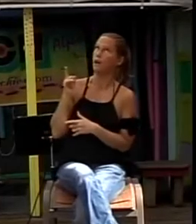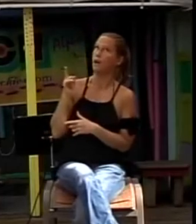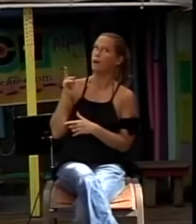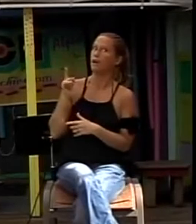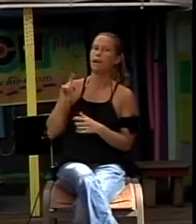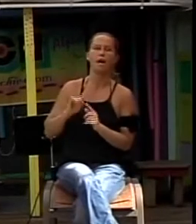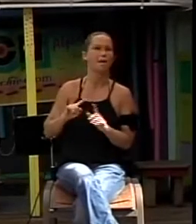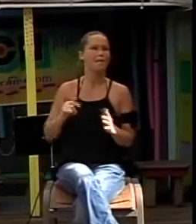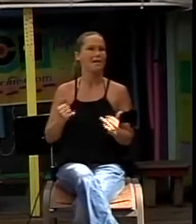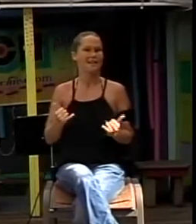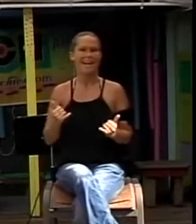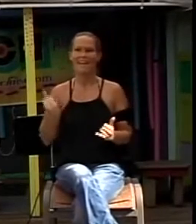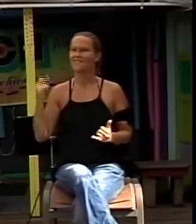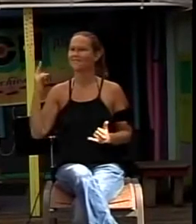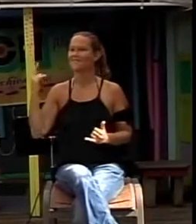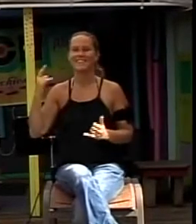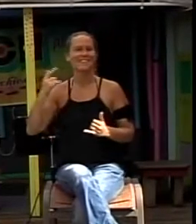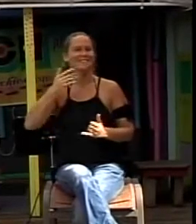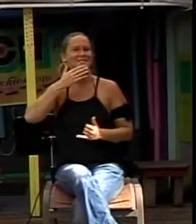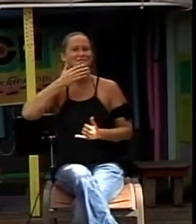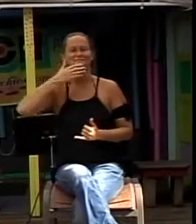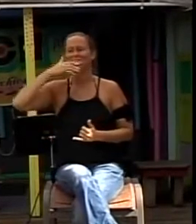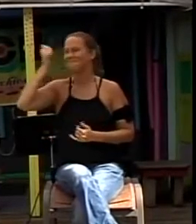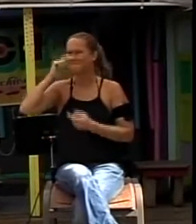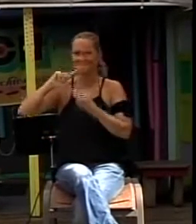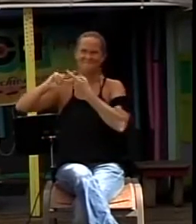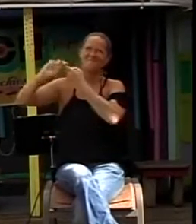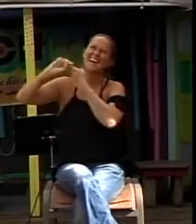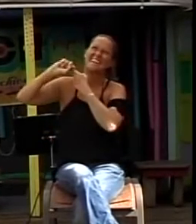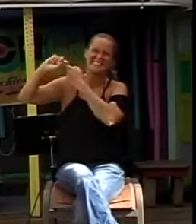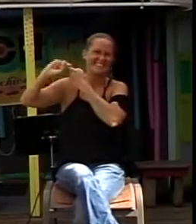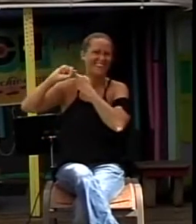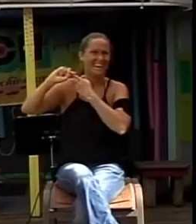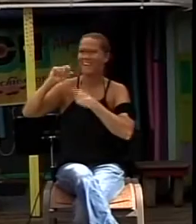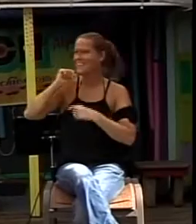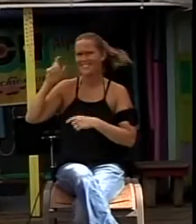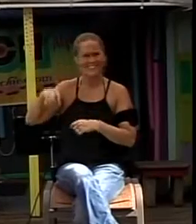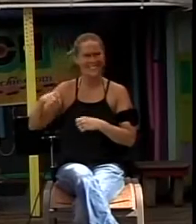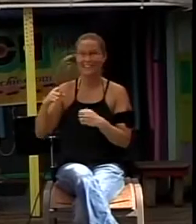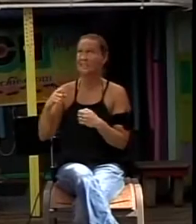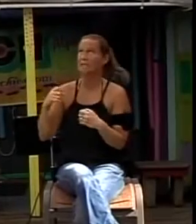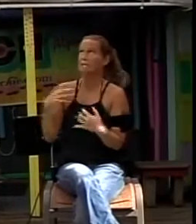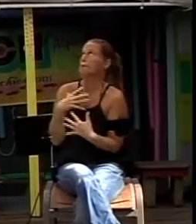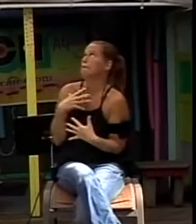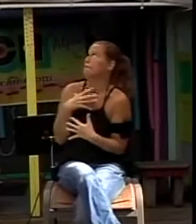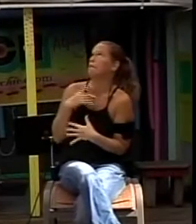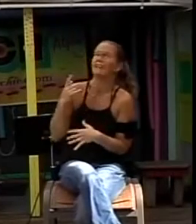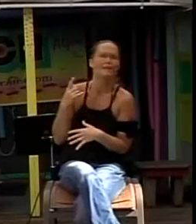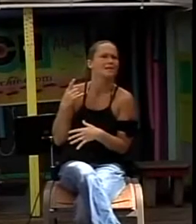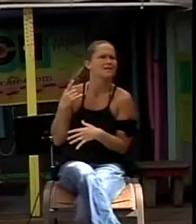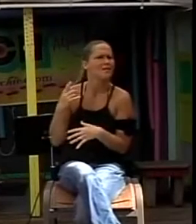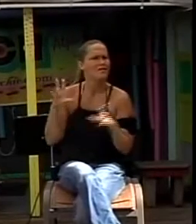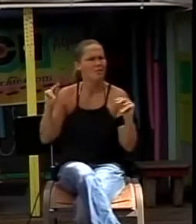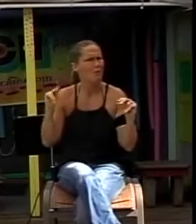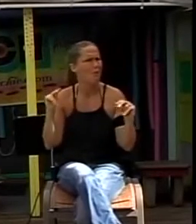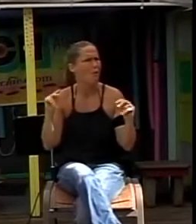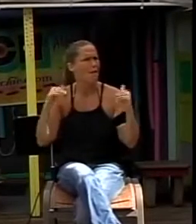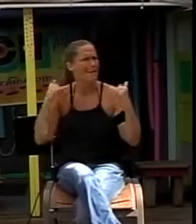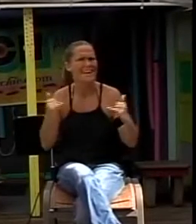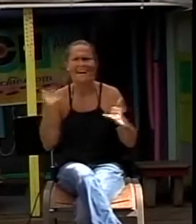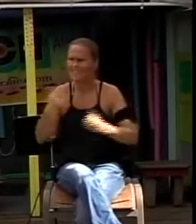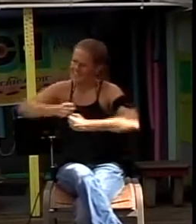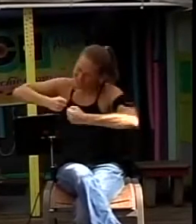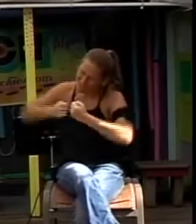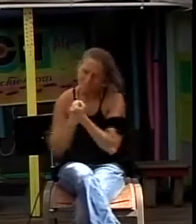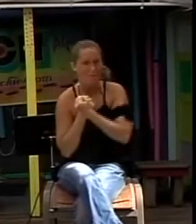There's nothing to fear. He's your best friend. Yes, he's mighty. Yes, he's powerful. But you don't have to fear him at all. He's on your side. And he